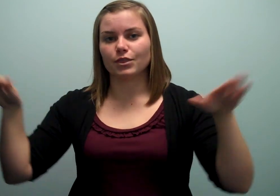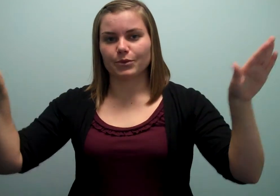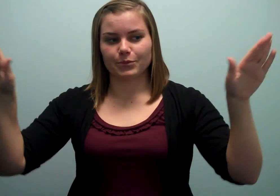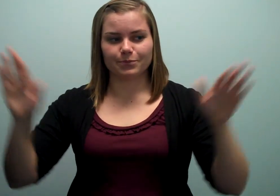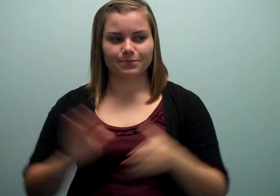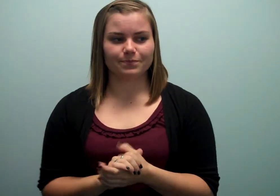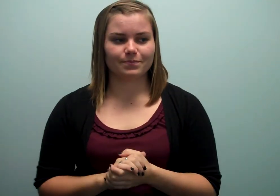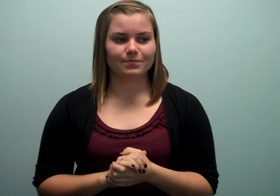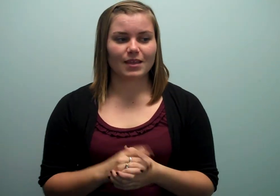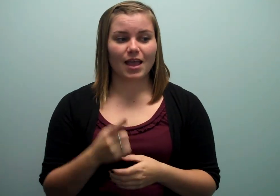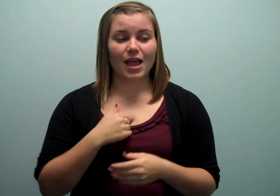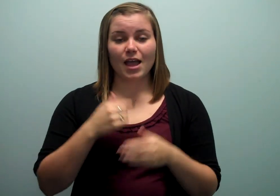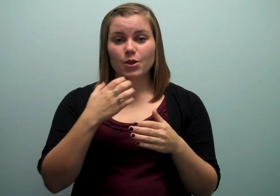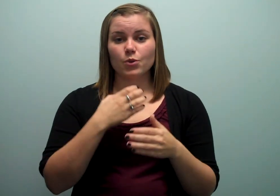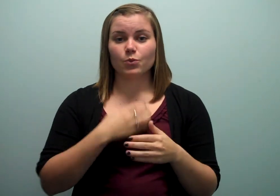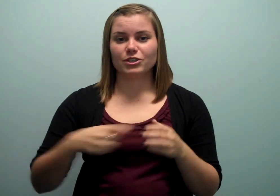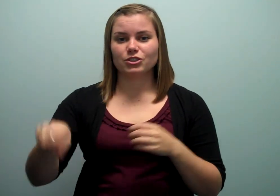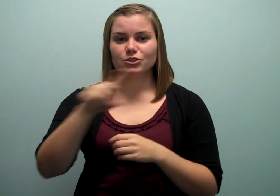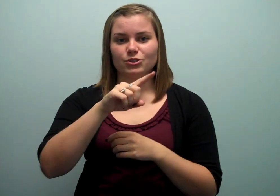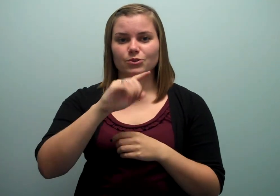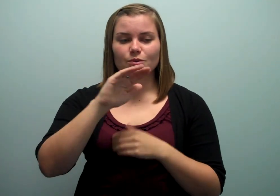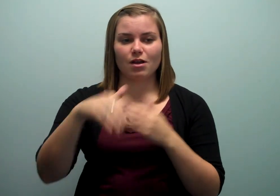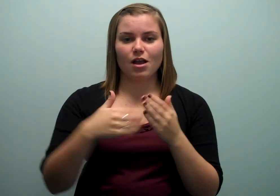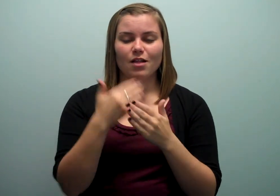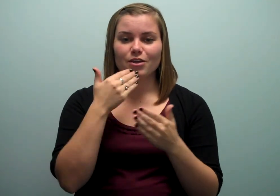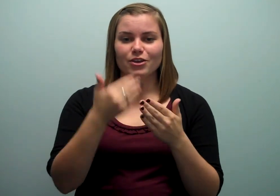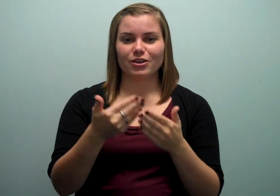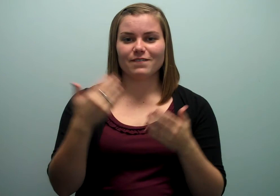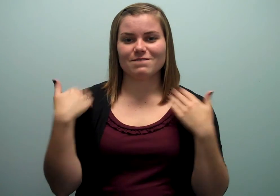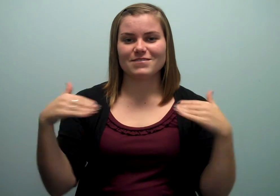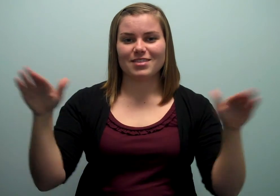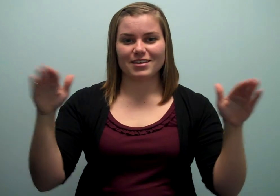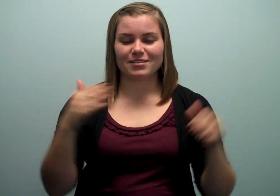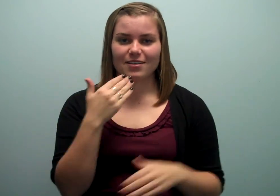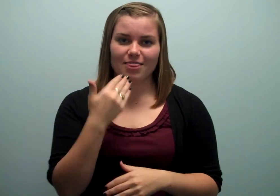I wish you all a good flight. Thank you.